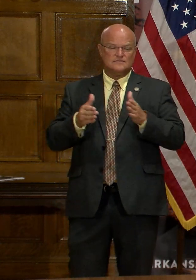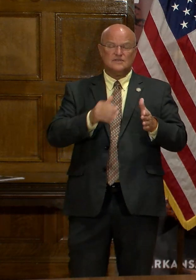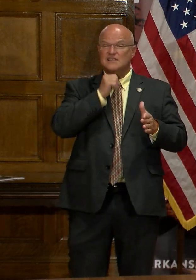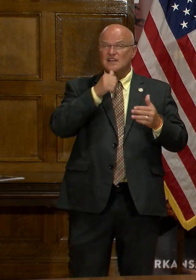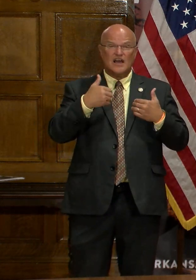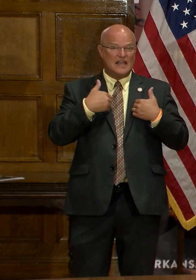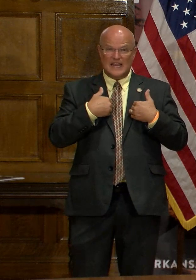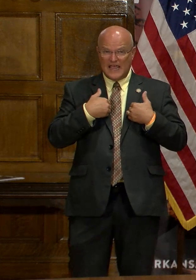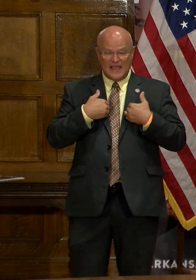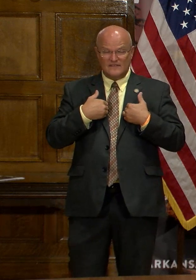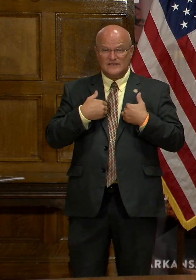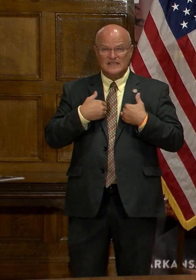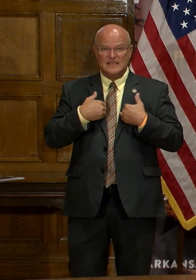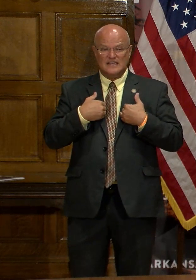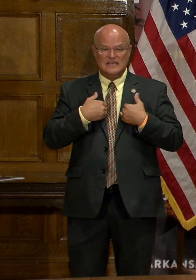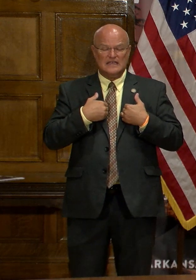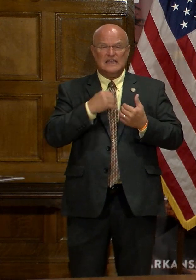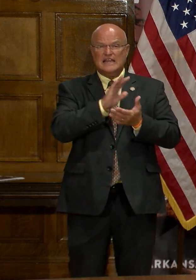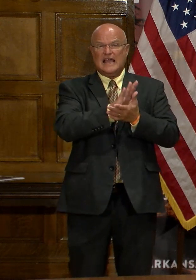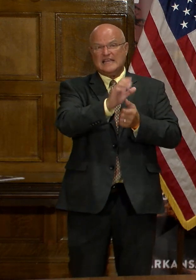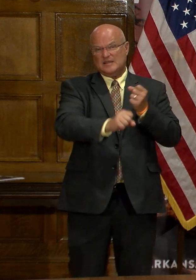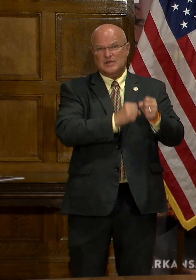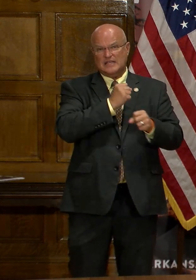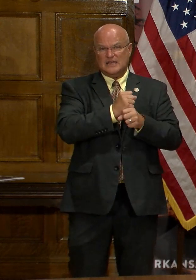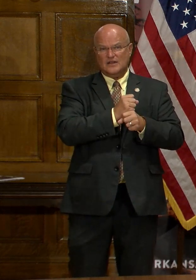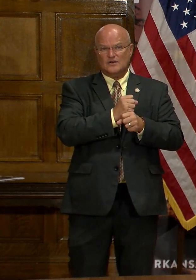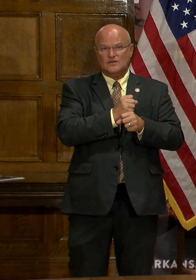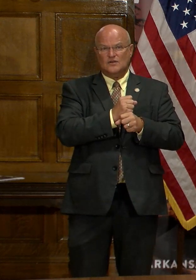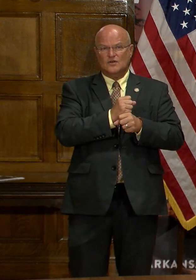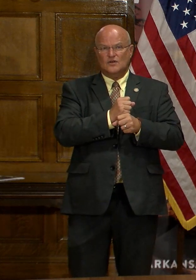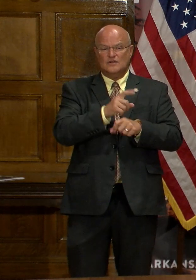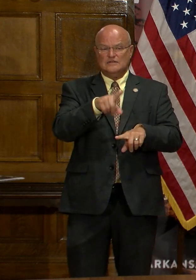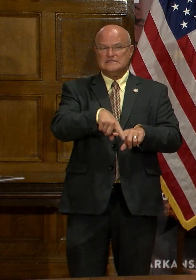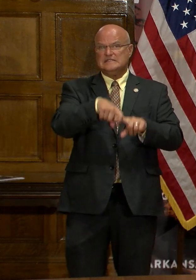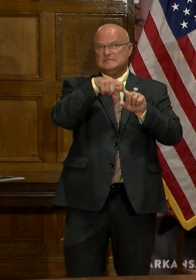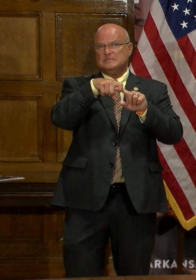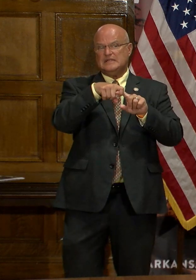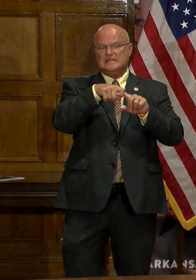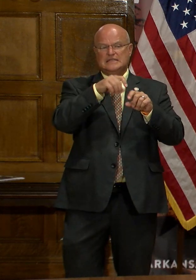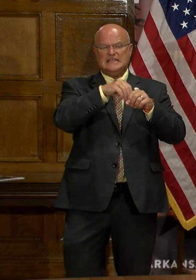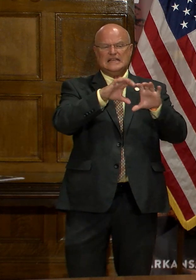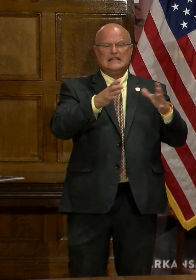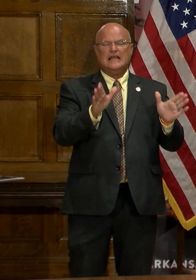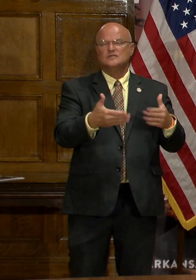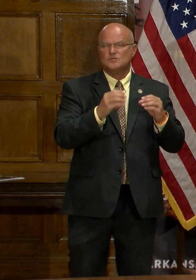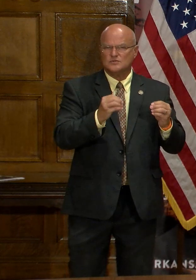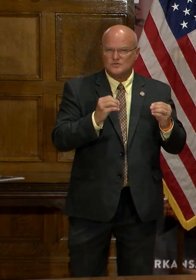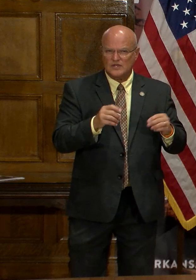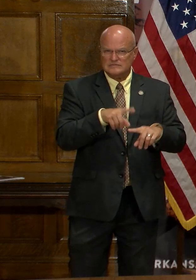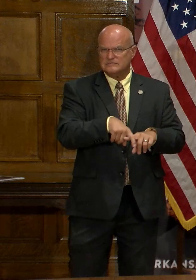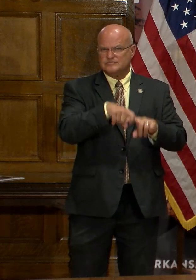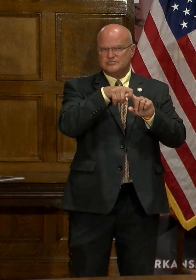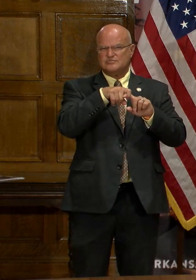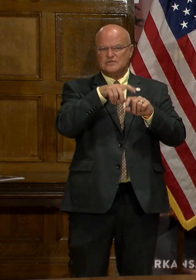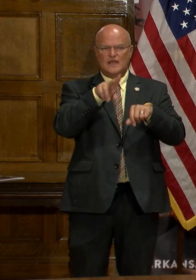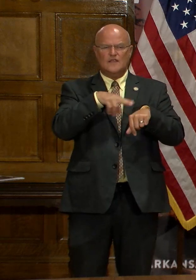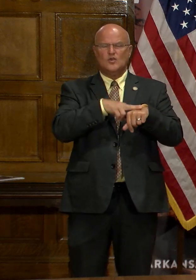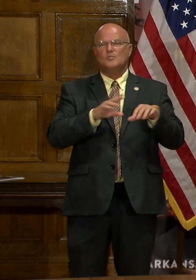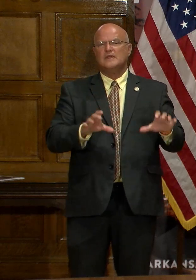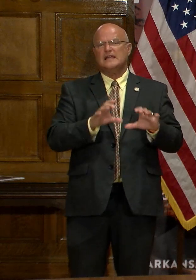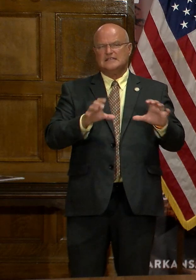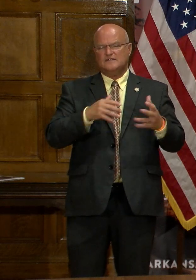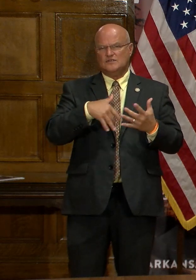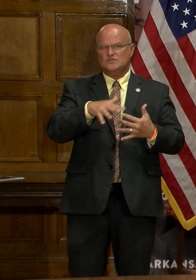not having an academic year or not having in classroom instruction and the normal